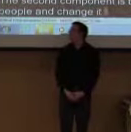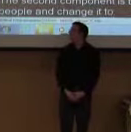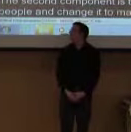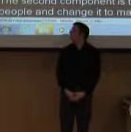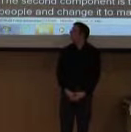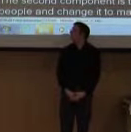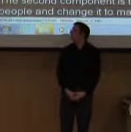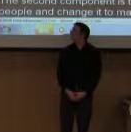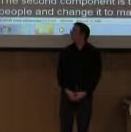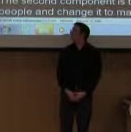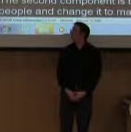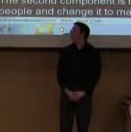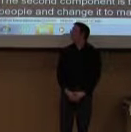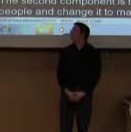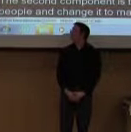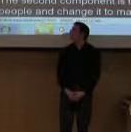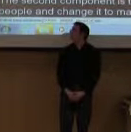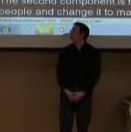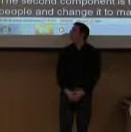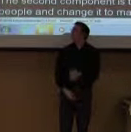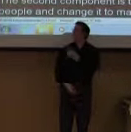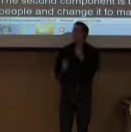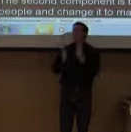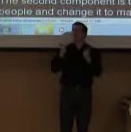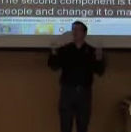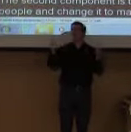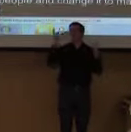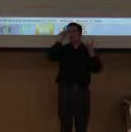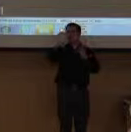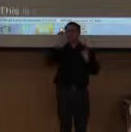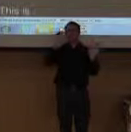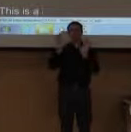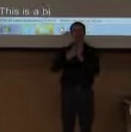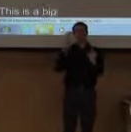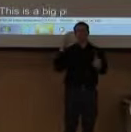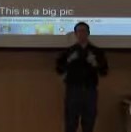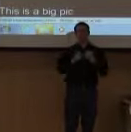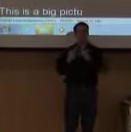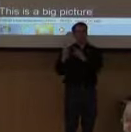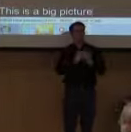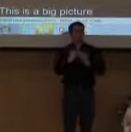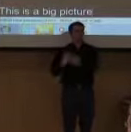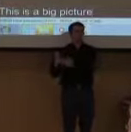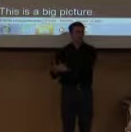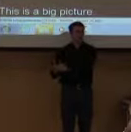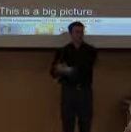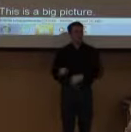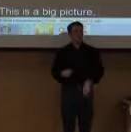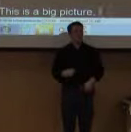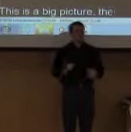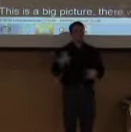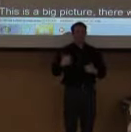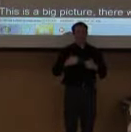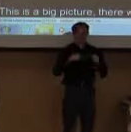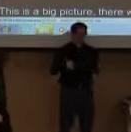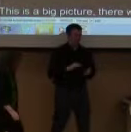So this is sort of a big picture perspective of the different parts. Oh. Okay, there was a triangle back